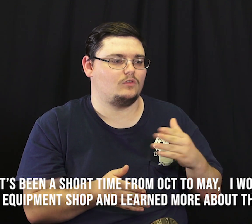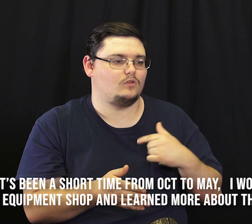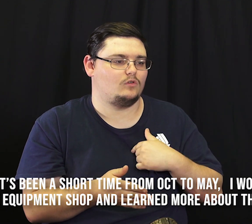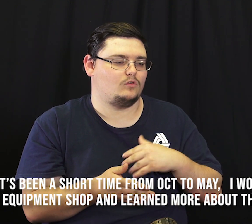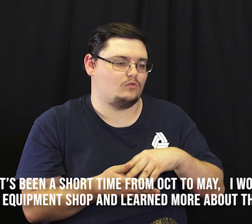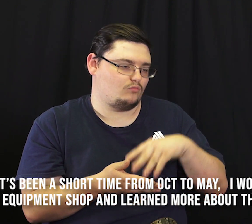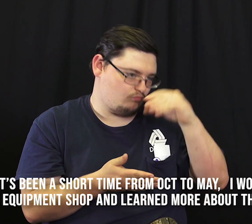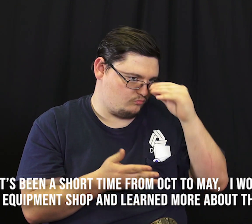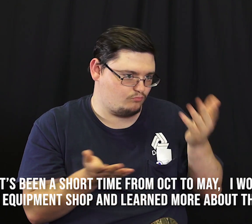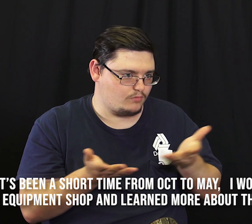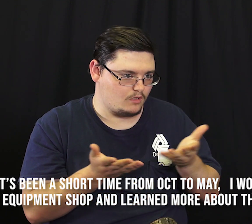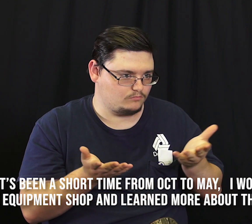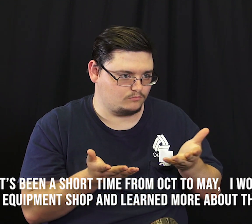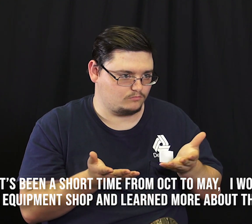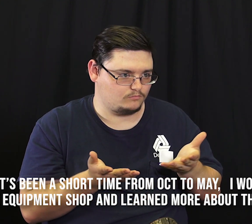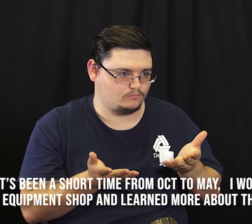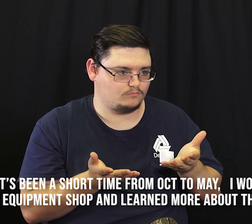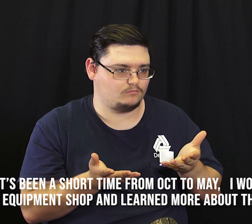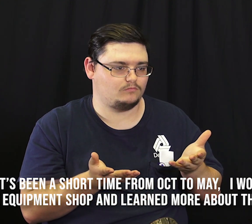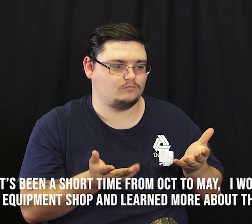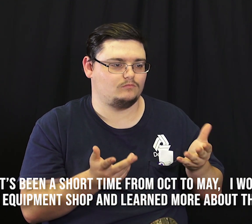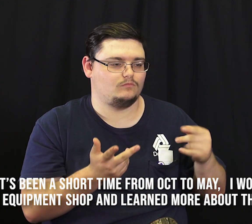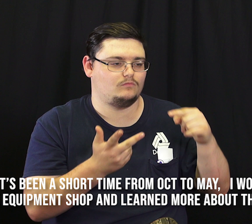So it's been a short time from October to May.